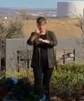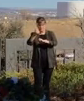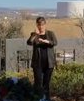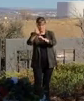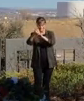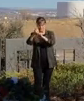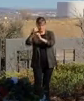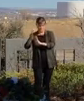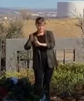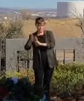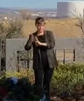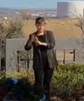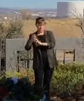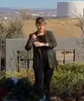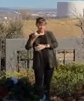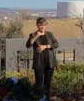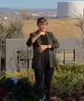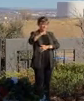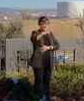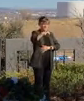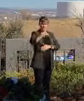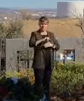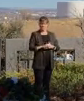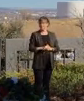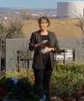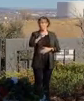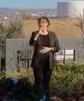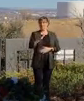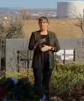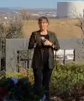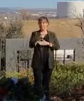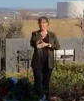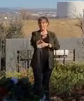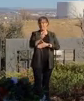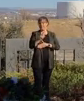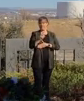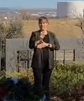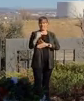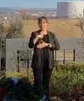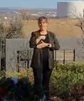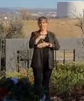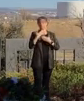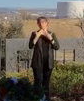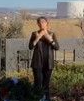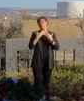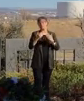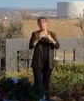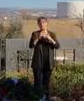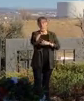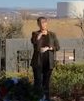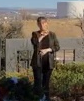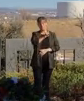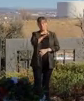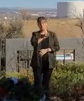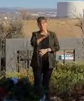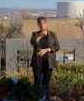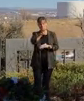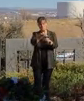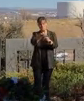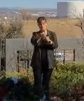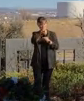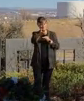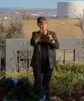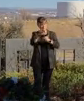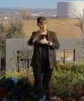back aggressors. We can never fully repay our debt of gratitude to the more than 1.2